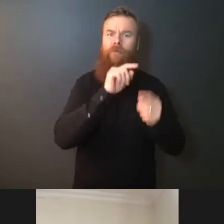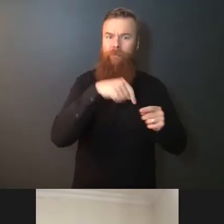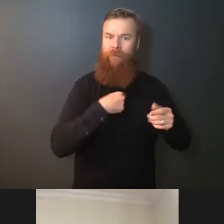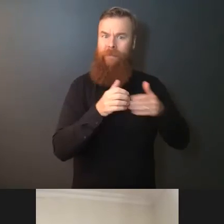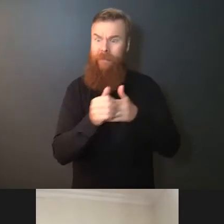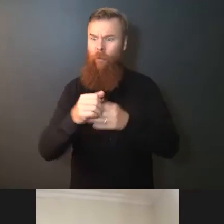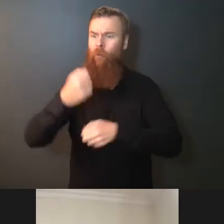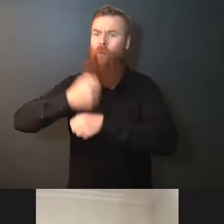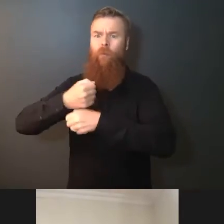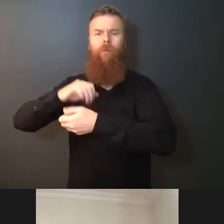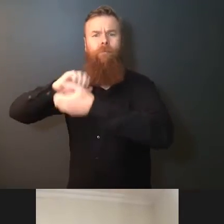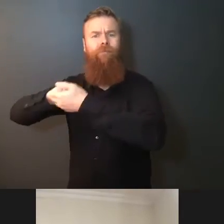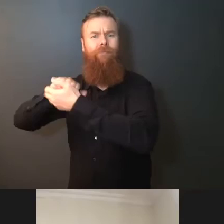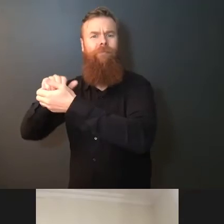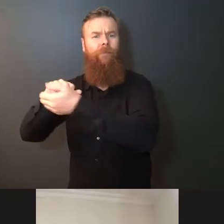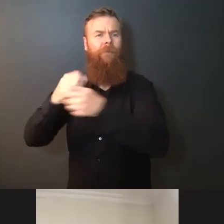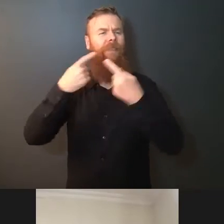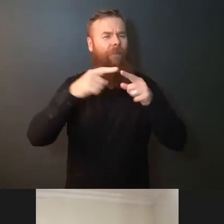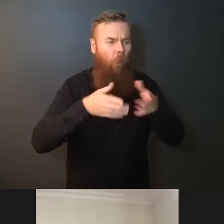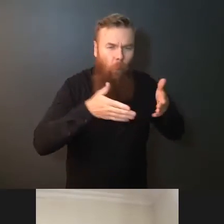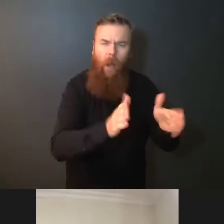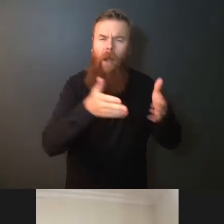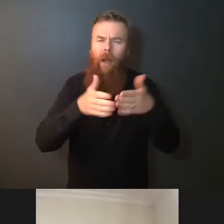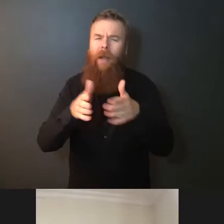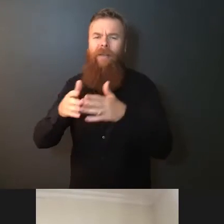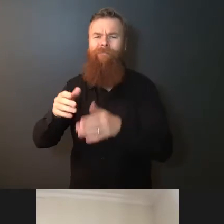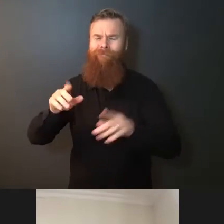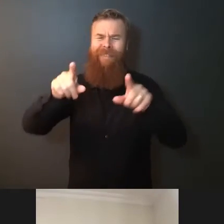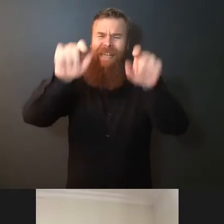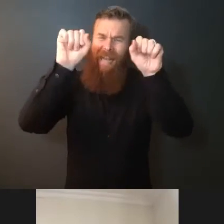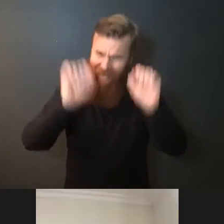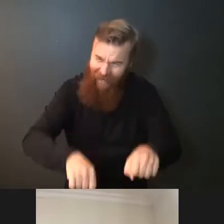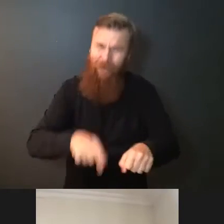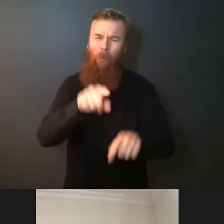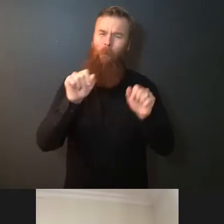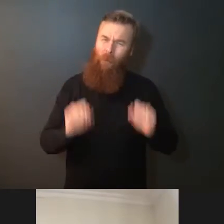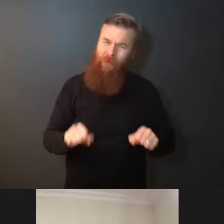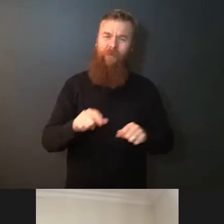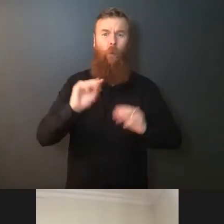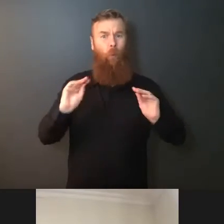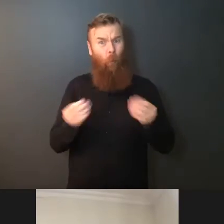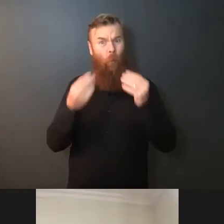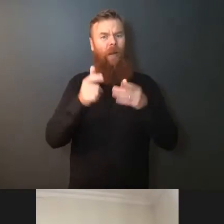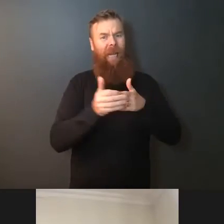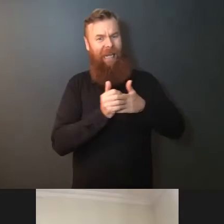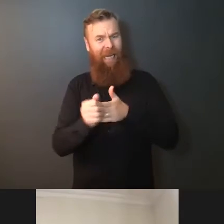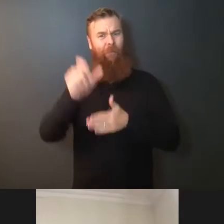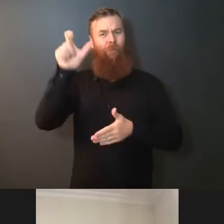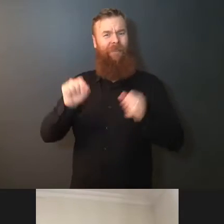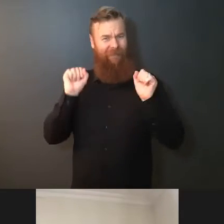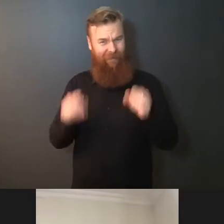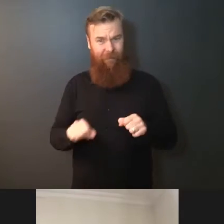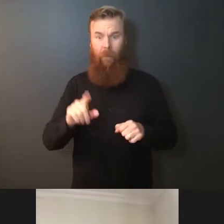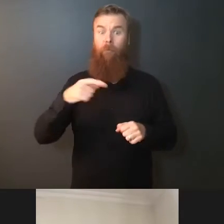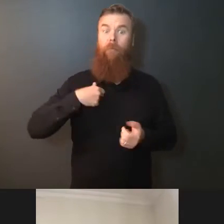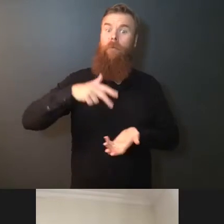So yes, it is possible, but there is a decision to be made by the OPDs. Other activists need to